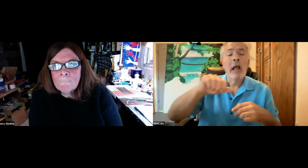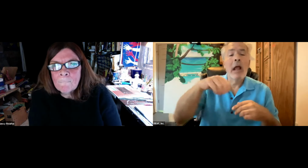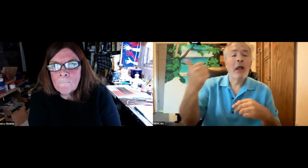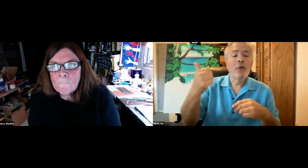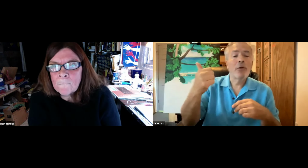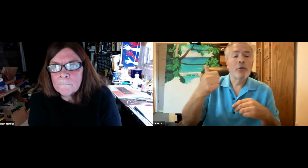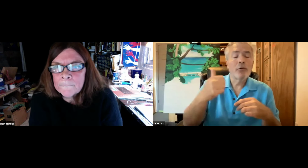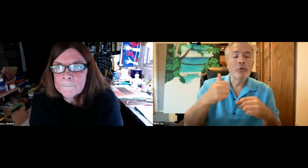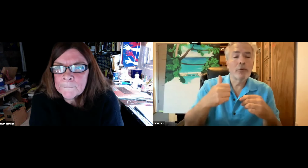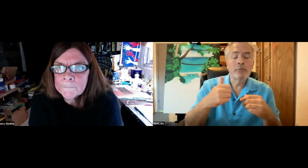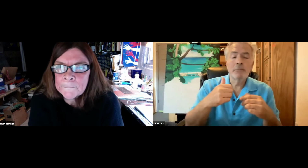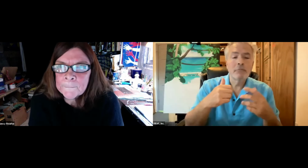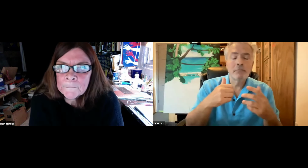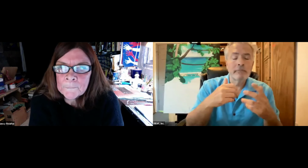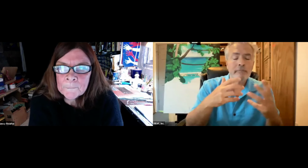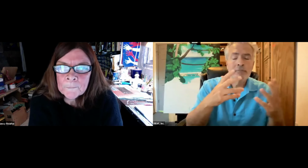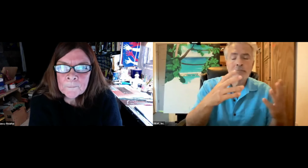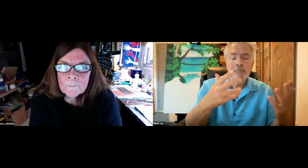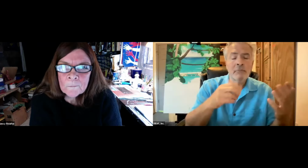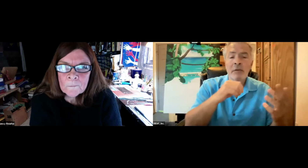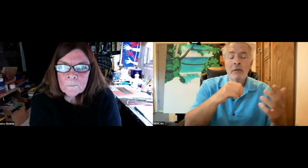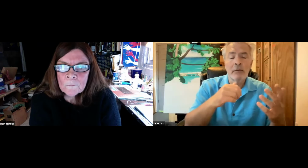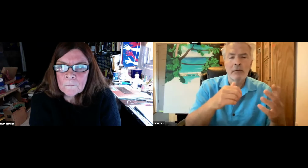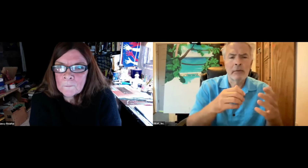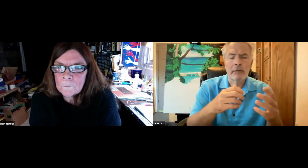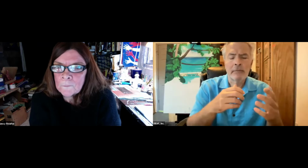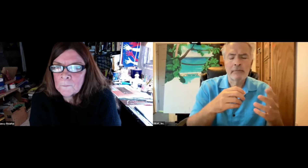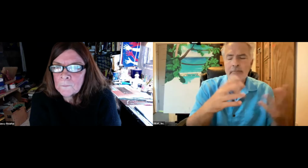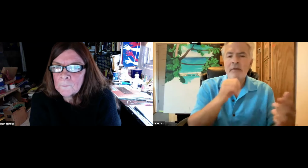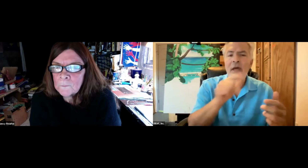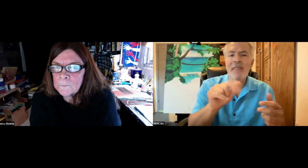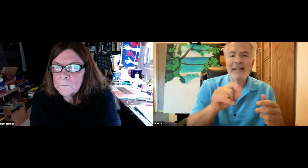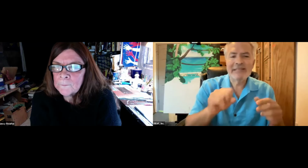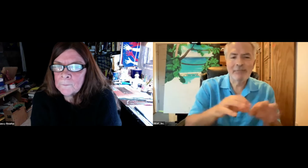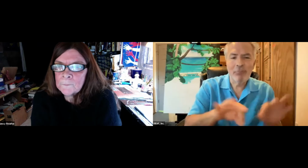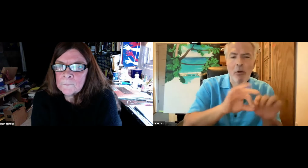and I really want to thank them. We had other